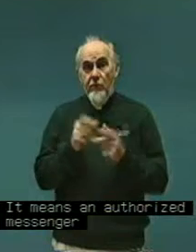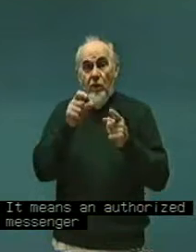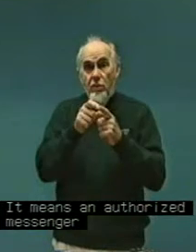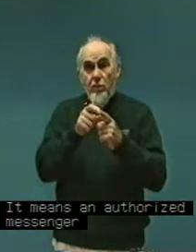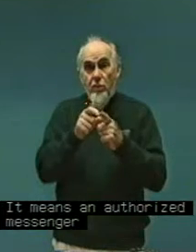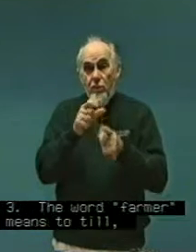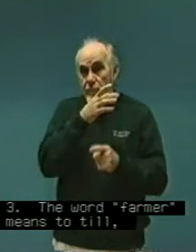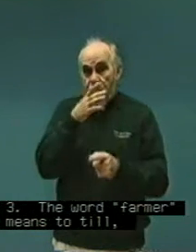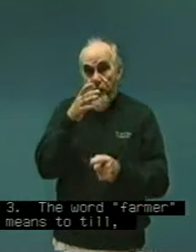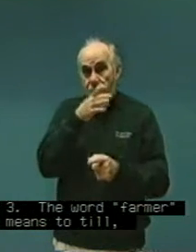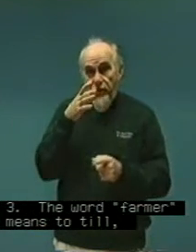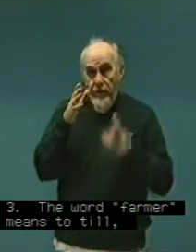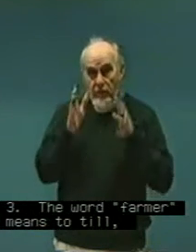4. It means an authorized messenger.